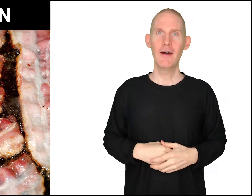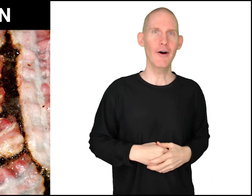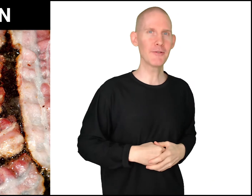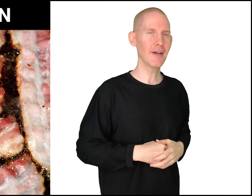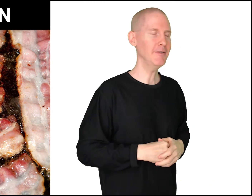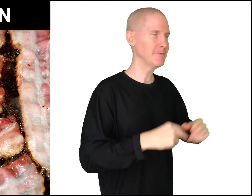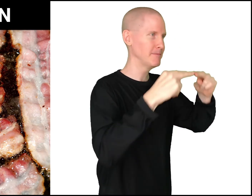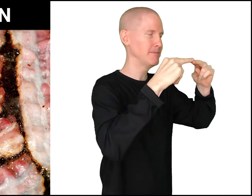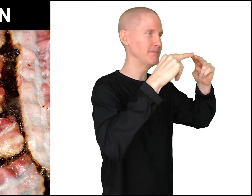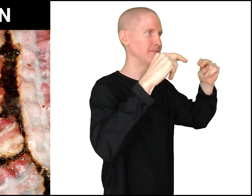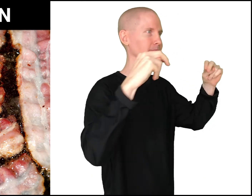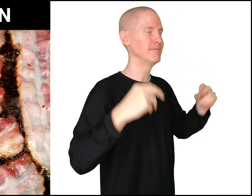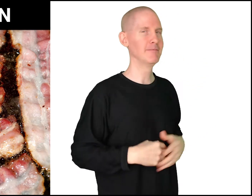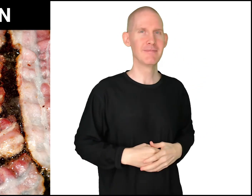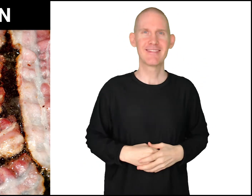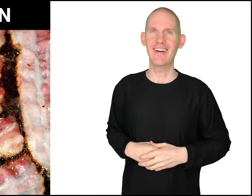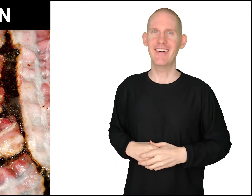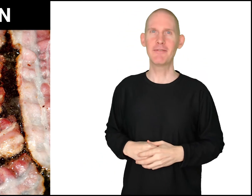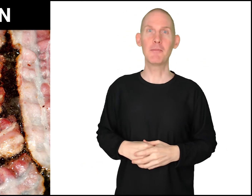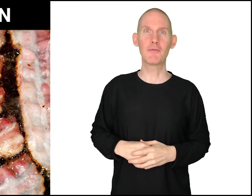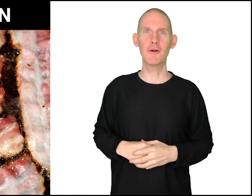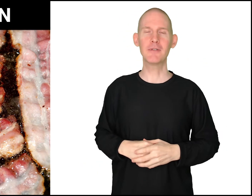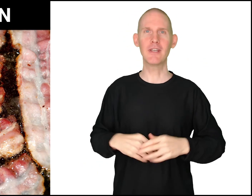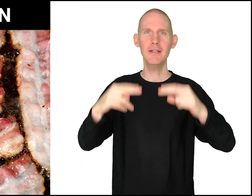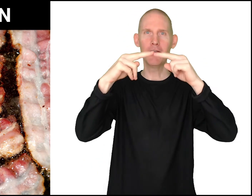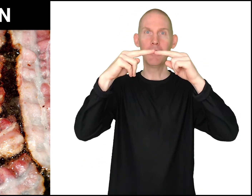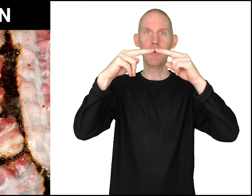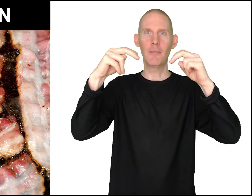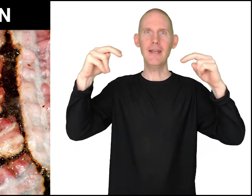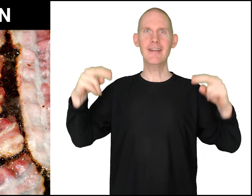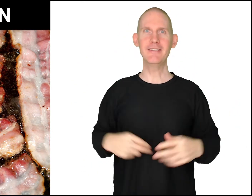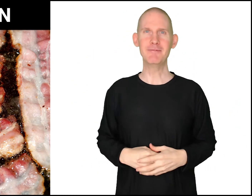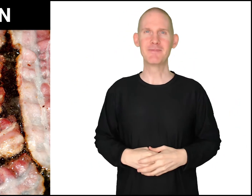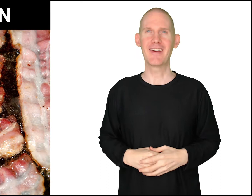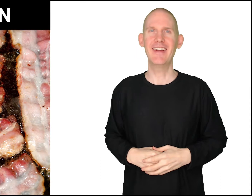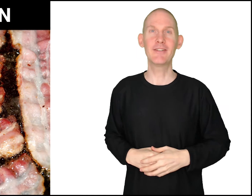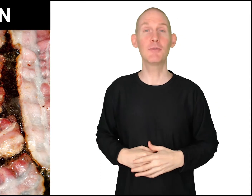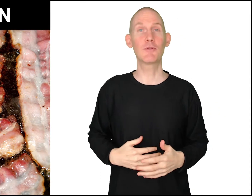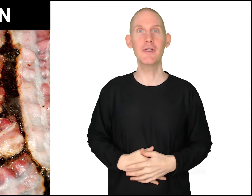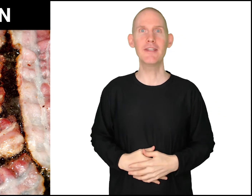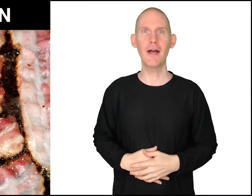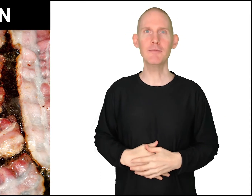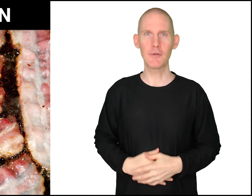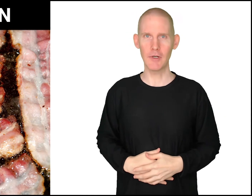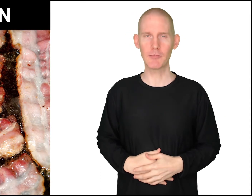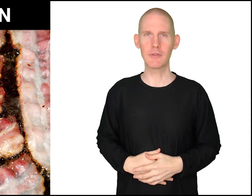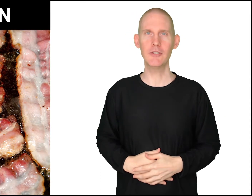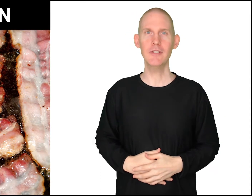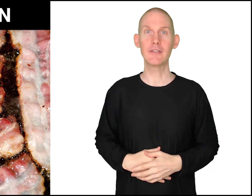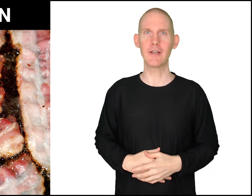Other side. All right, from the front once again. Bacon. All right, let's do it 3 times from the rest position. Sign